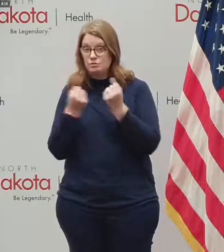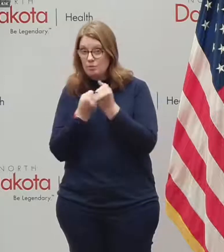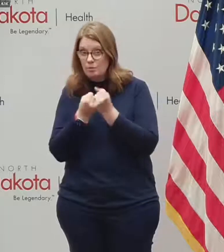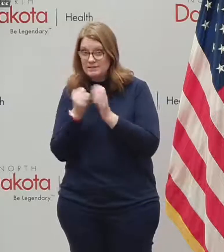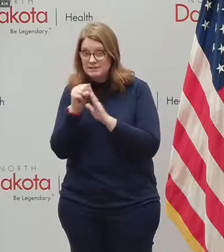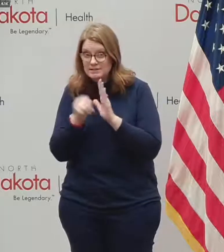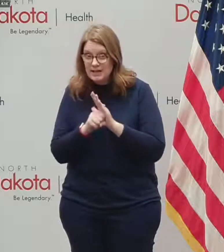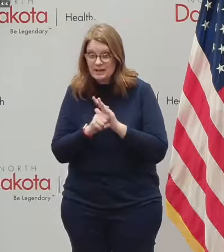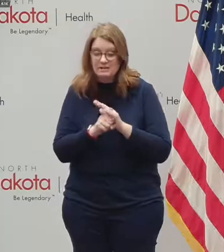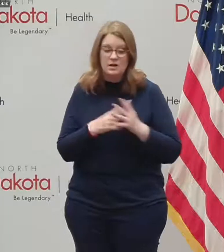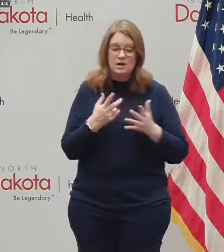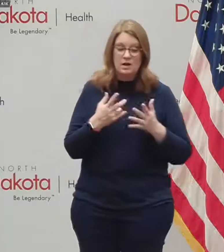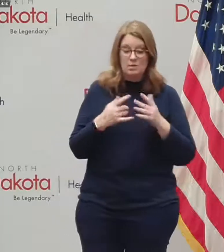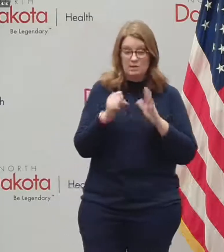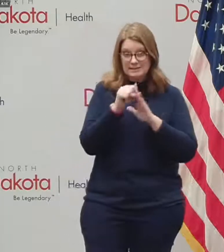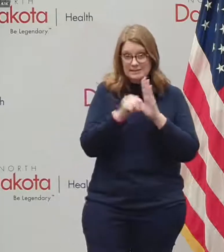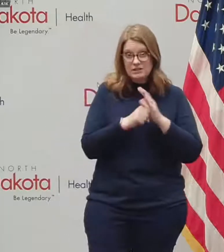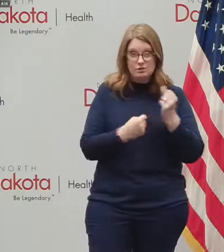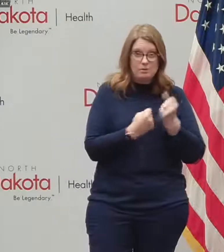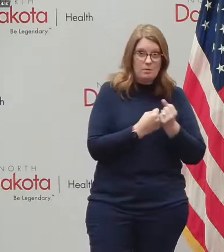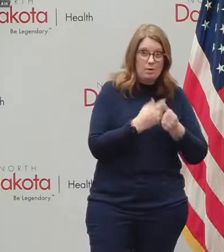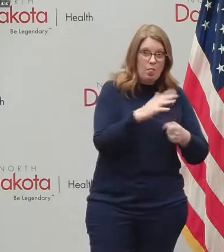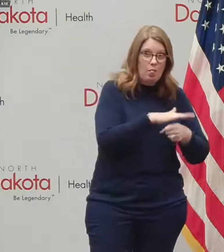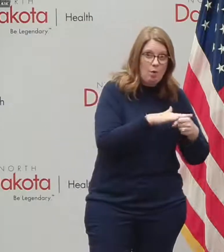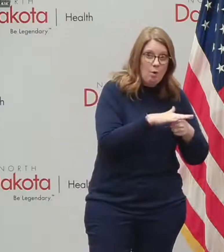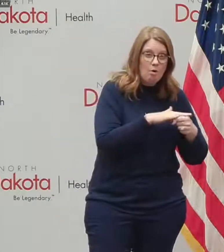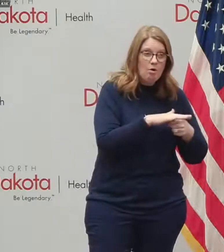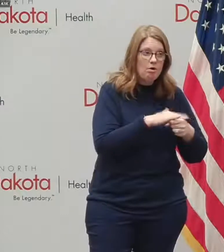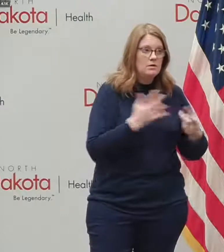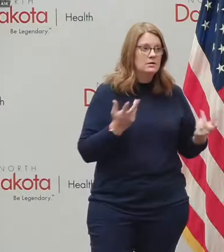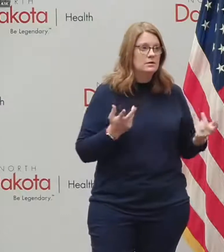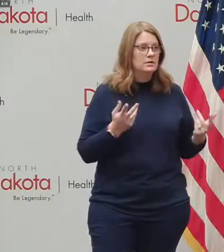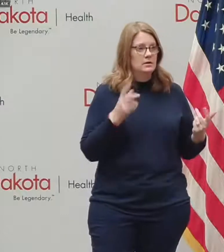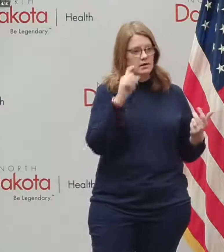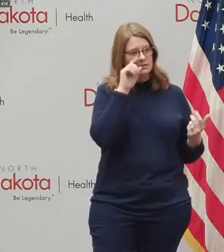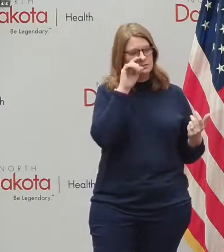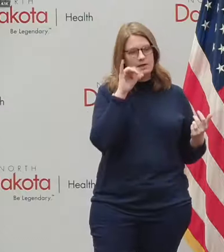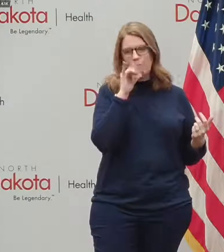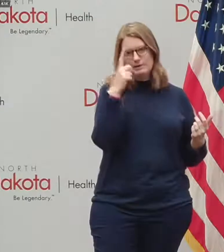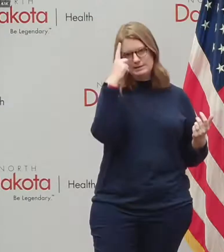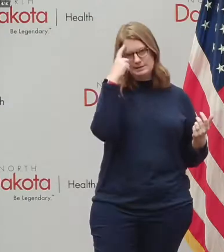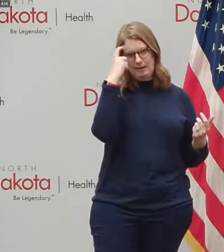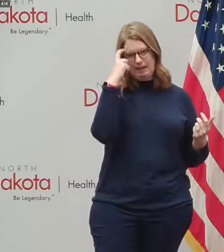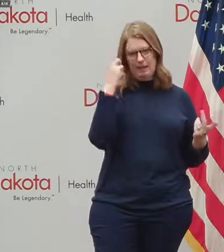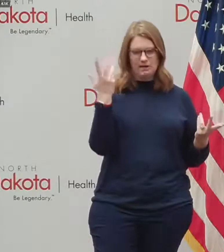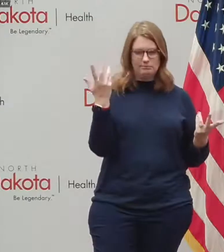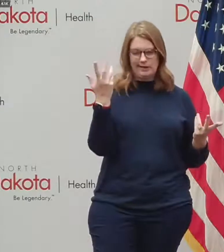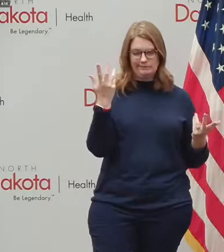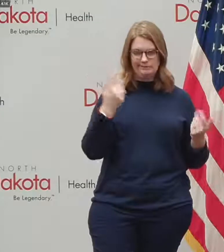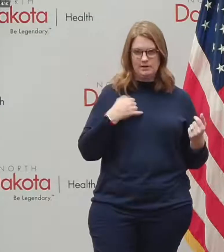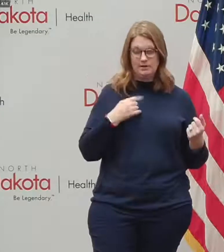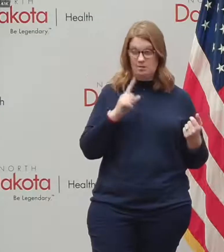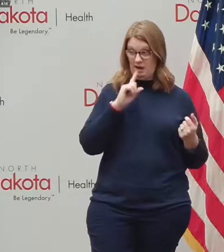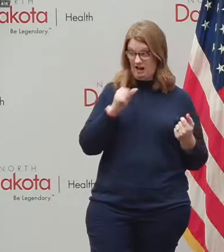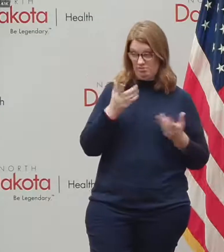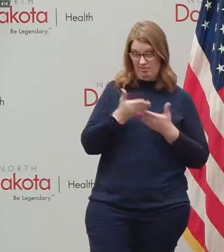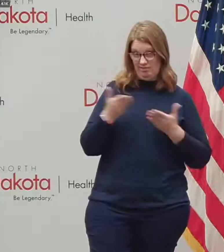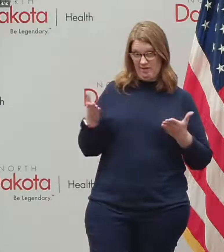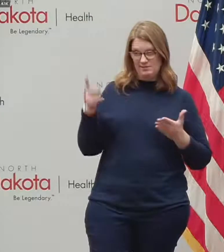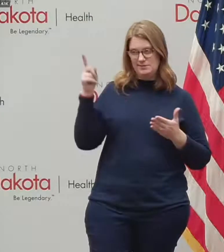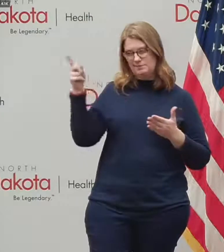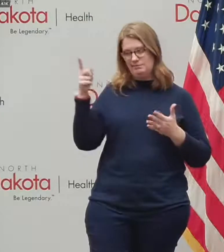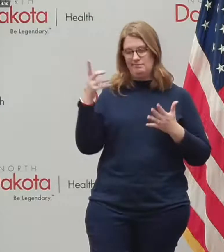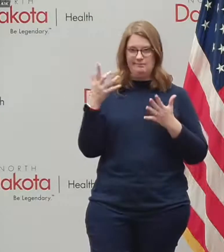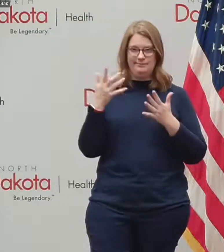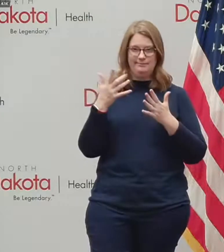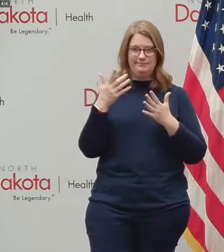and when states should support local. And so we'll have to take a look at I wouldn't speculate about what actual things that they may or may not,